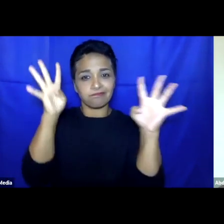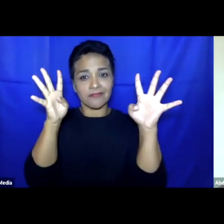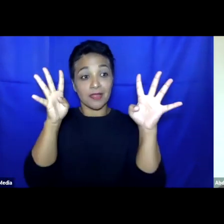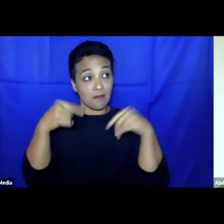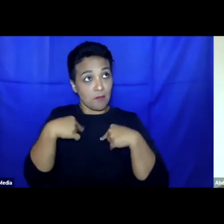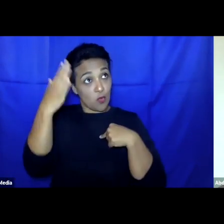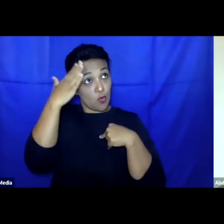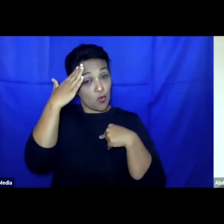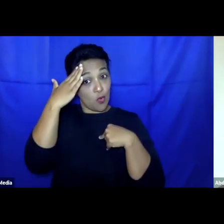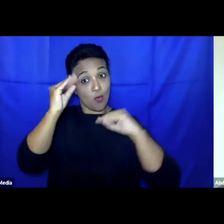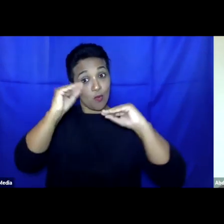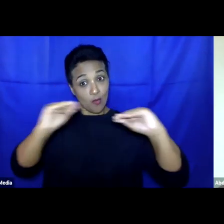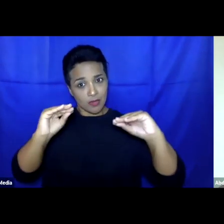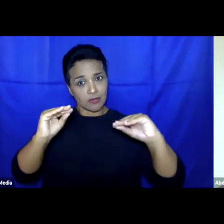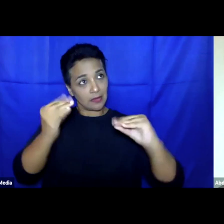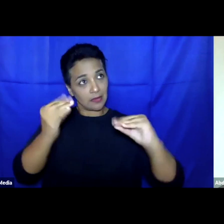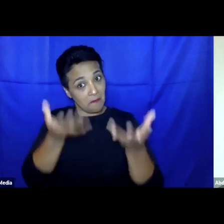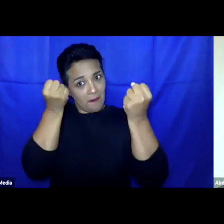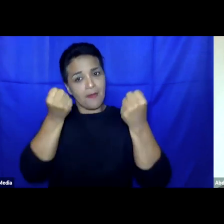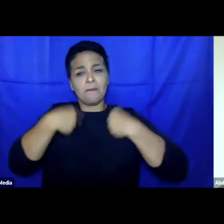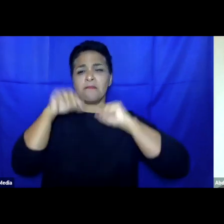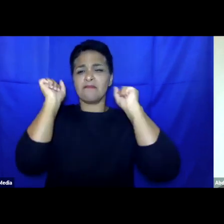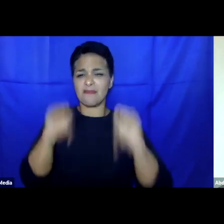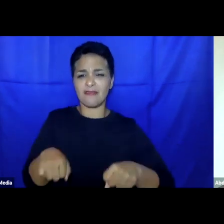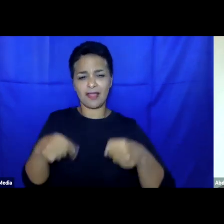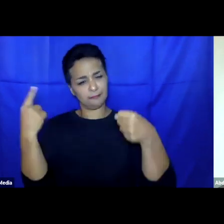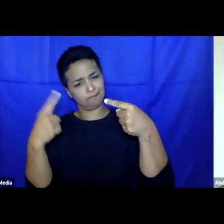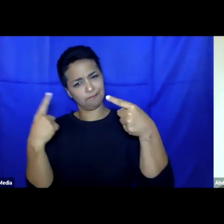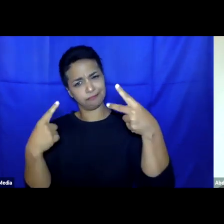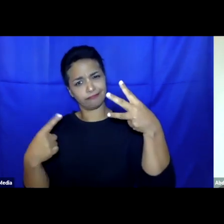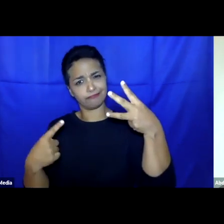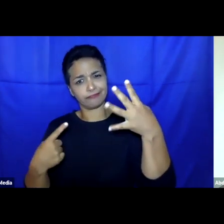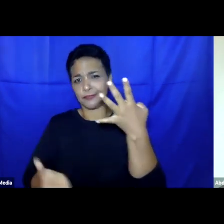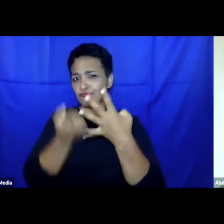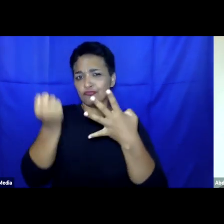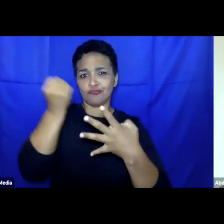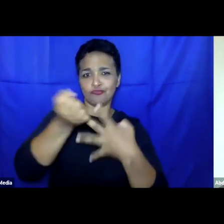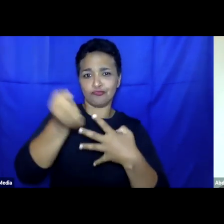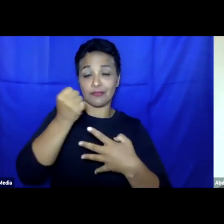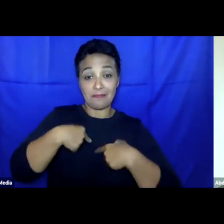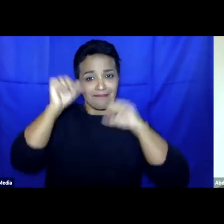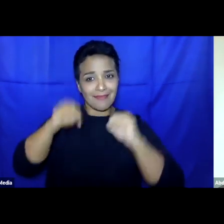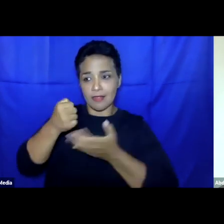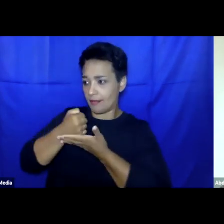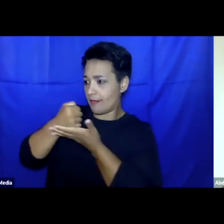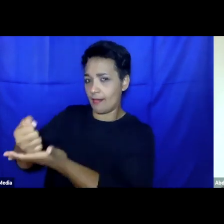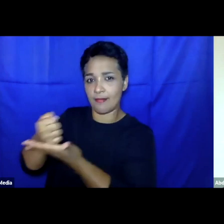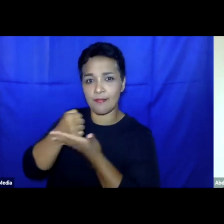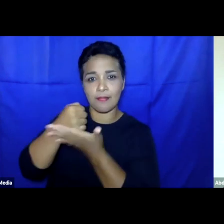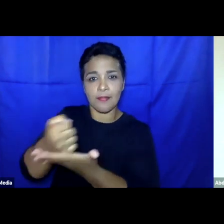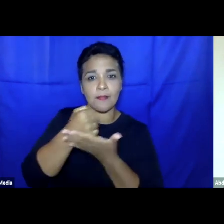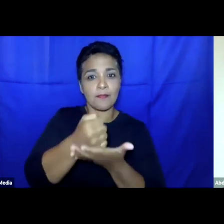could do everything that I should do to grow and help others succeed. This